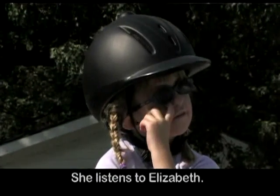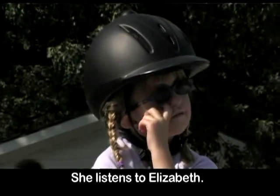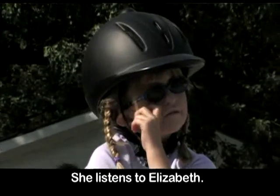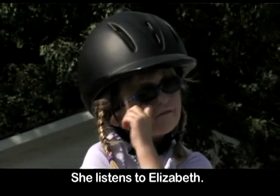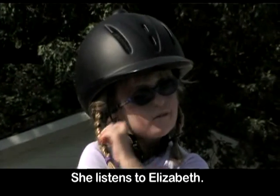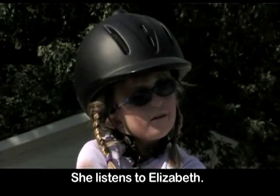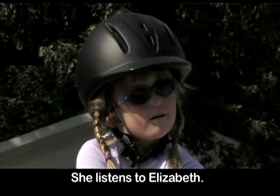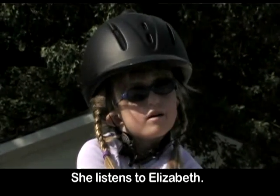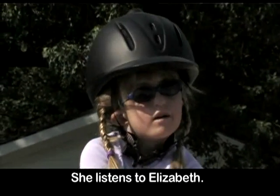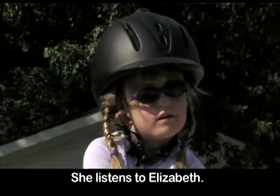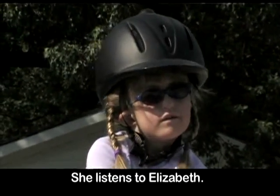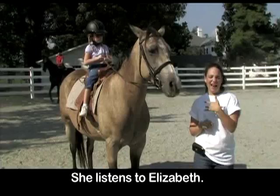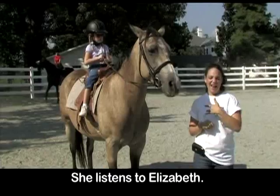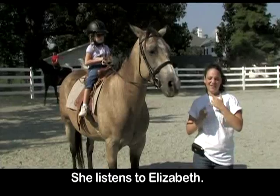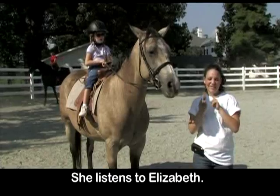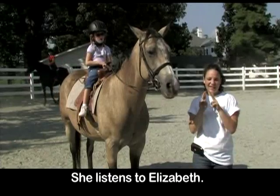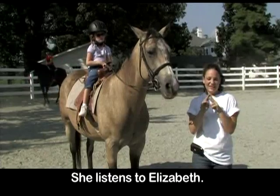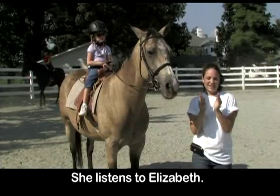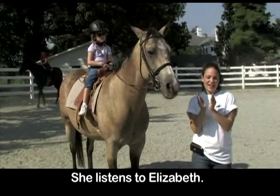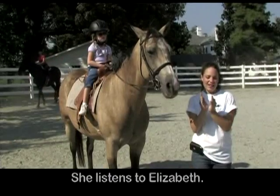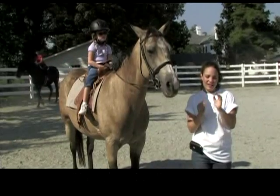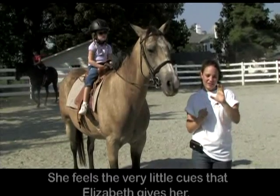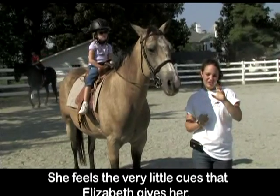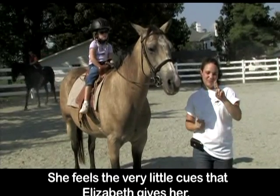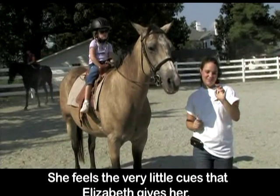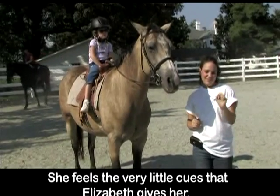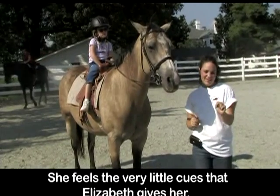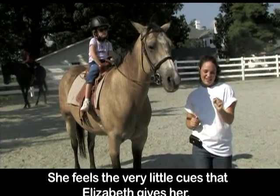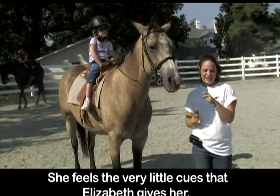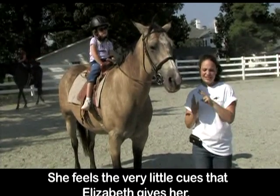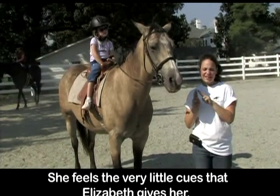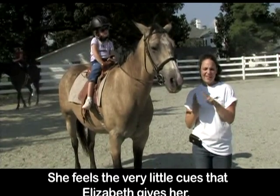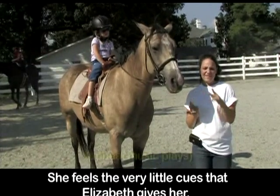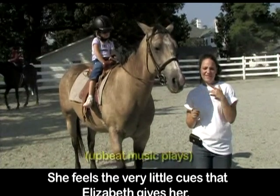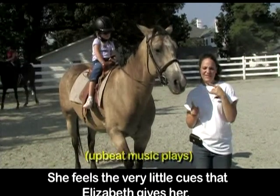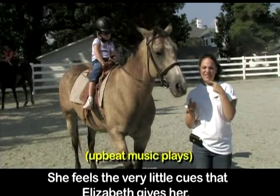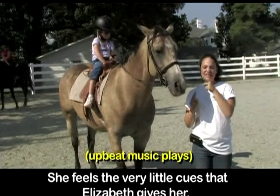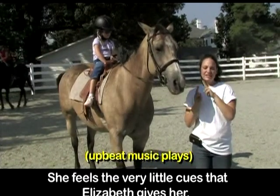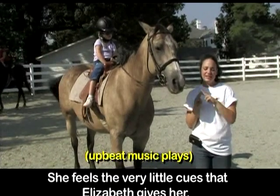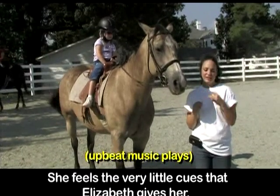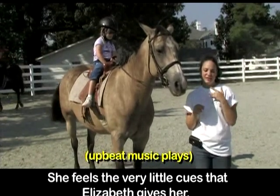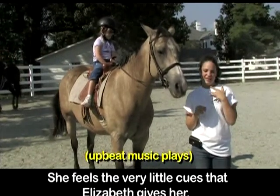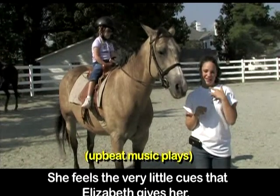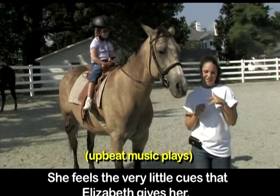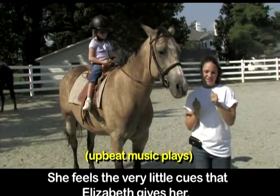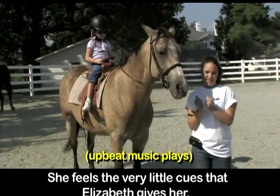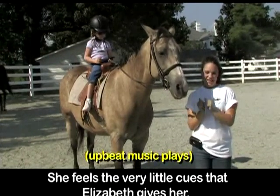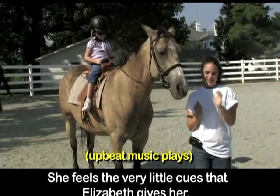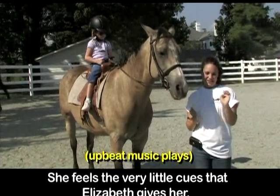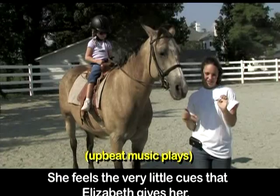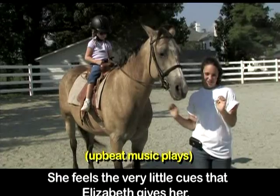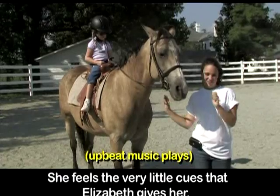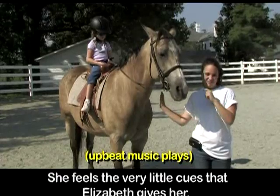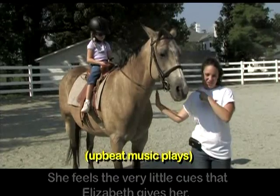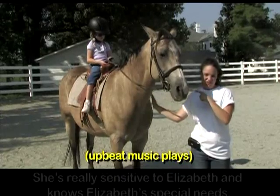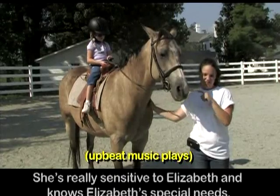Elizabeth. She feels the very little cues that Elizabeth gives her. She's really